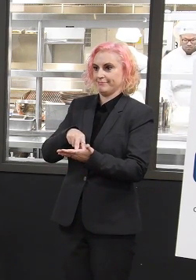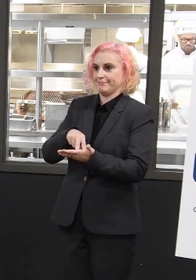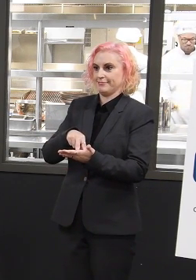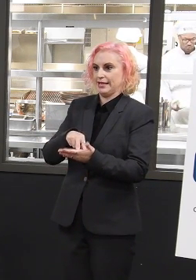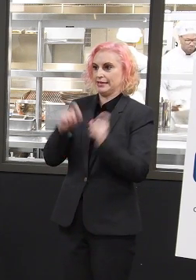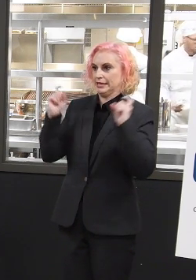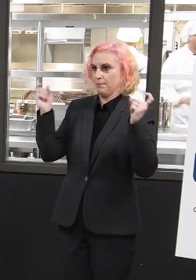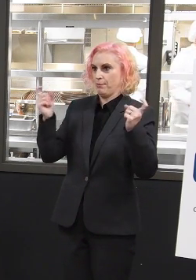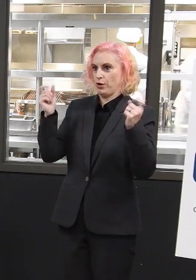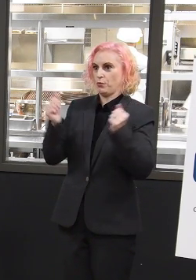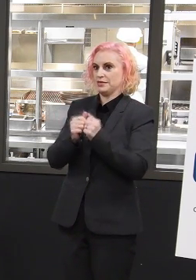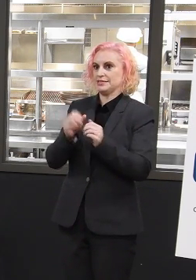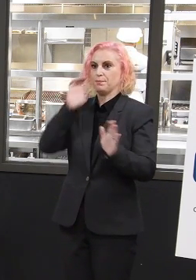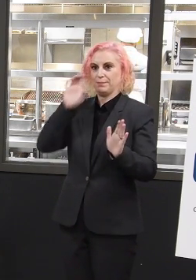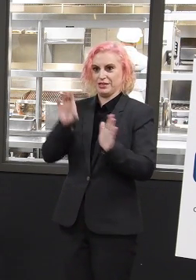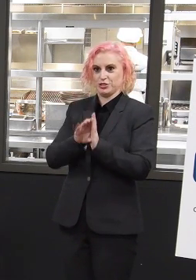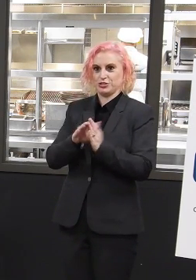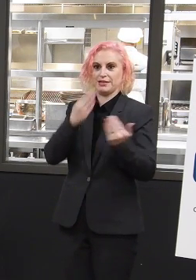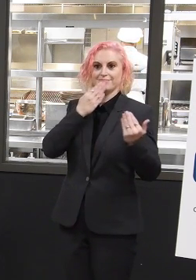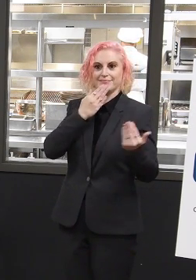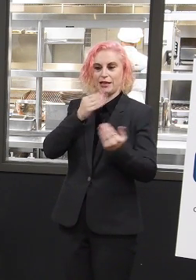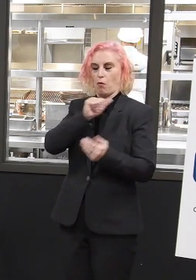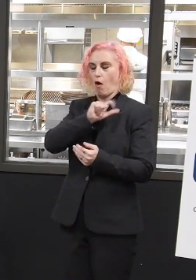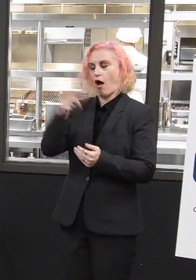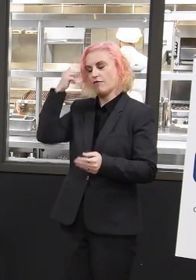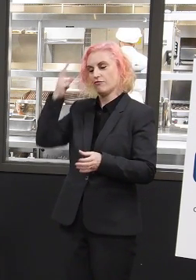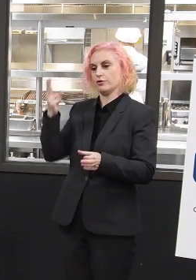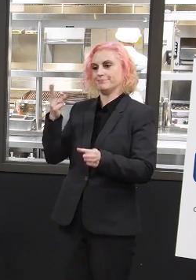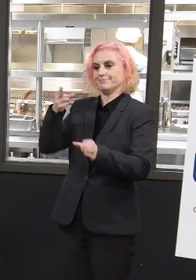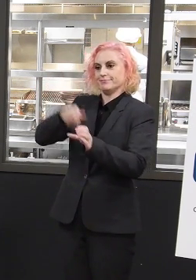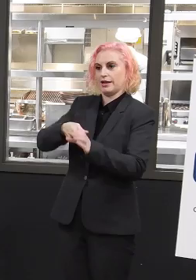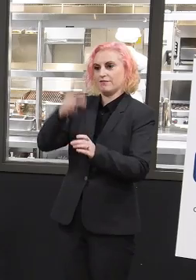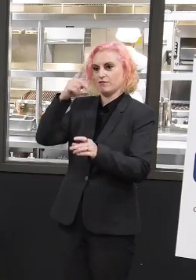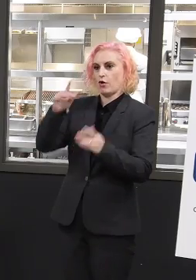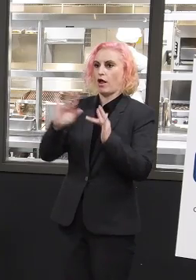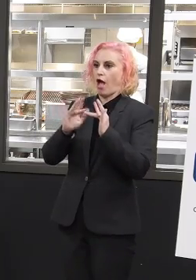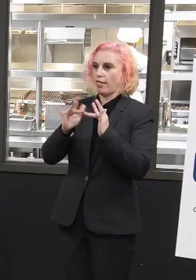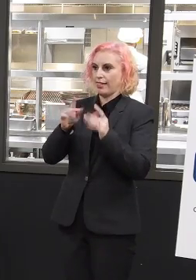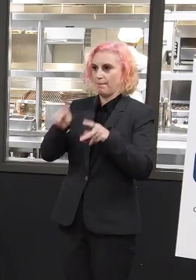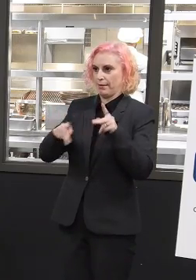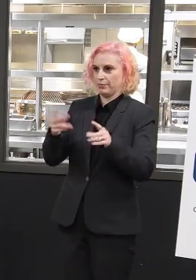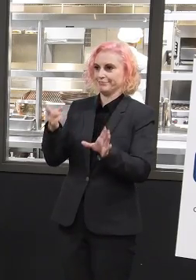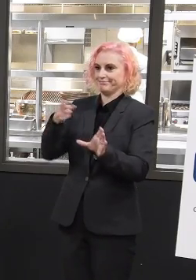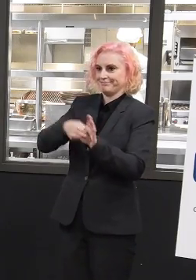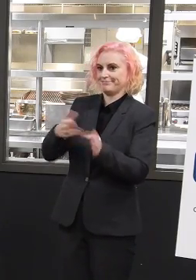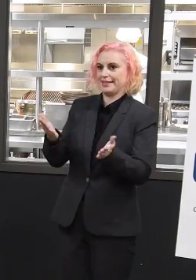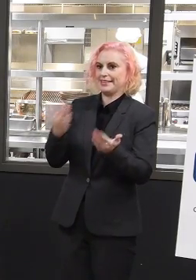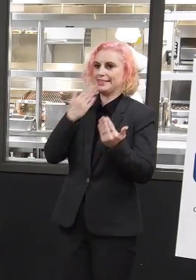commemorate with some photos. So thank you all for joining, and for those online, thank you for joining again.